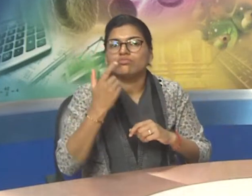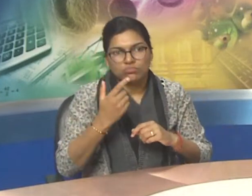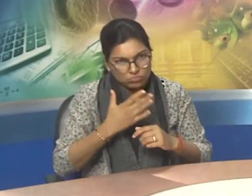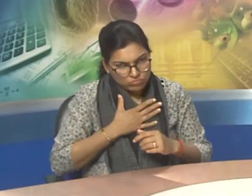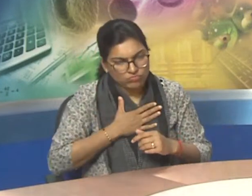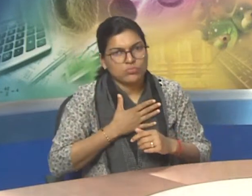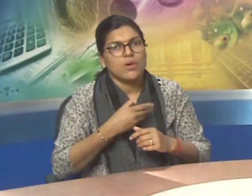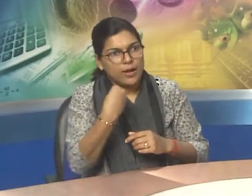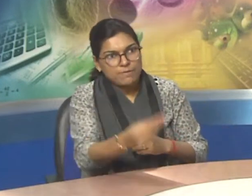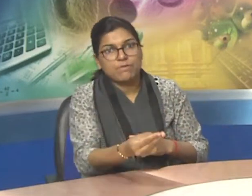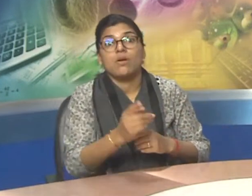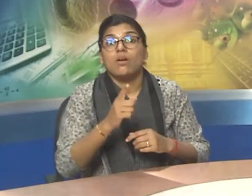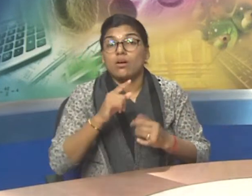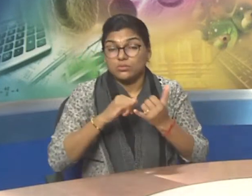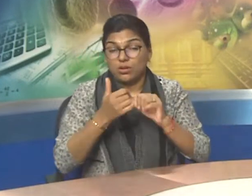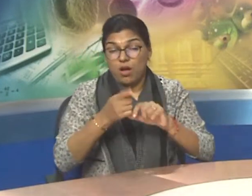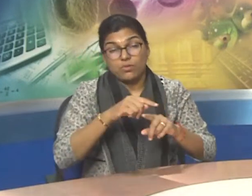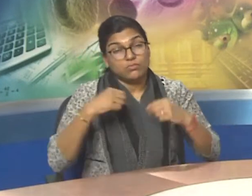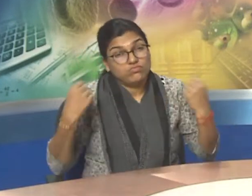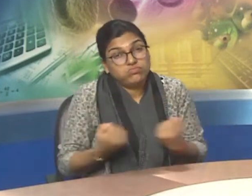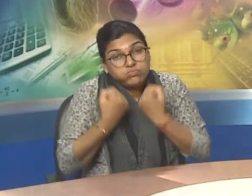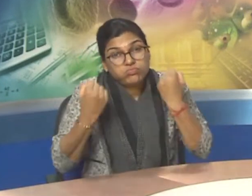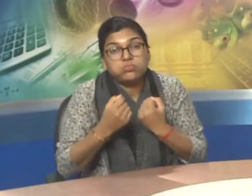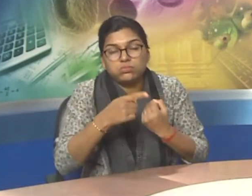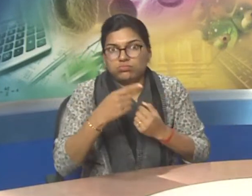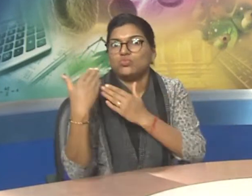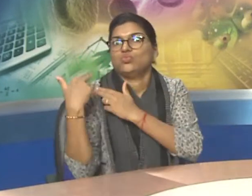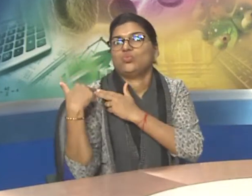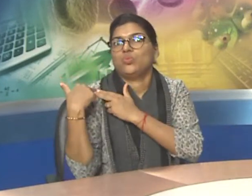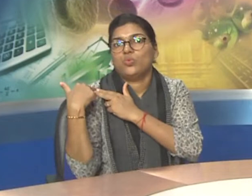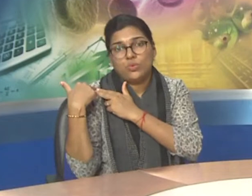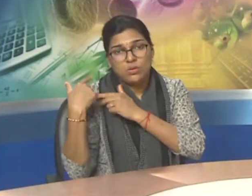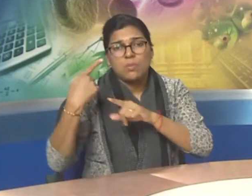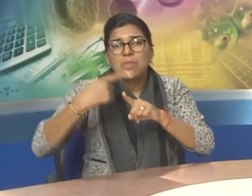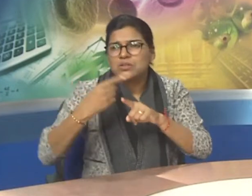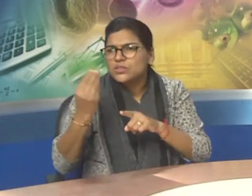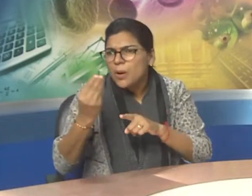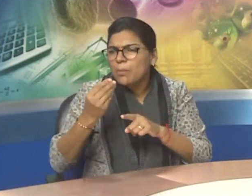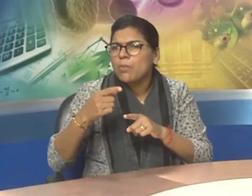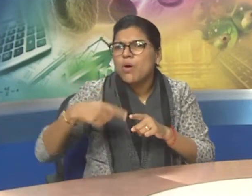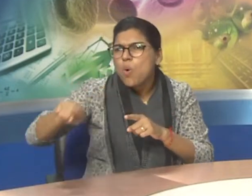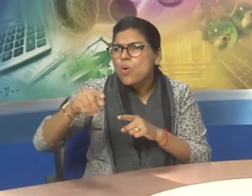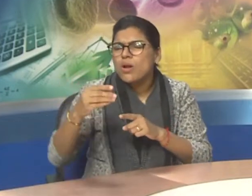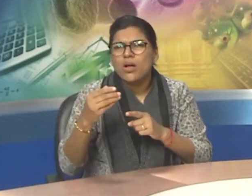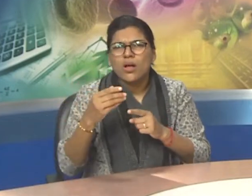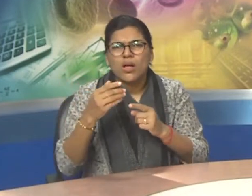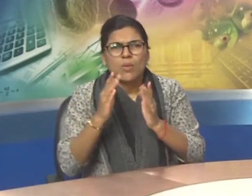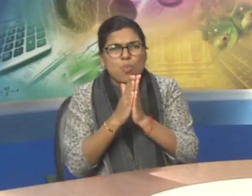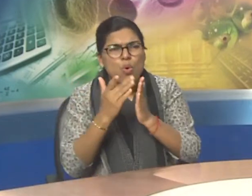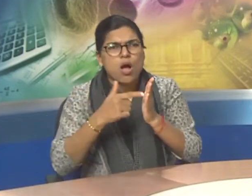And also, the second law puts another obligation on the library staff, that means to